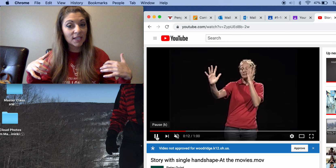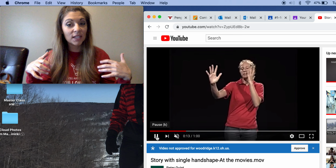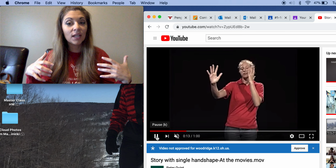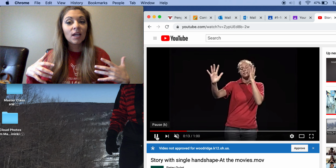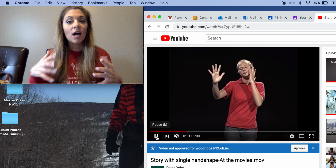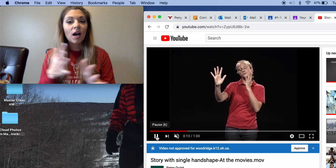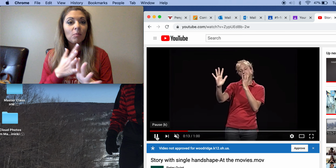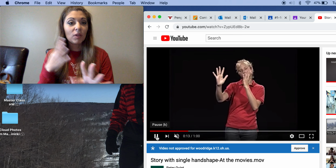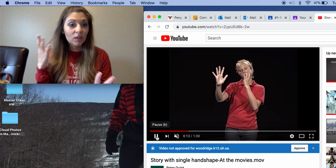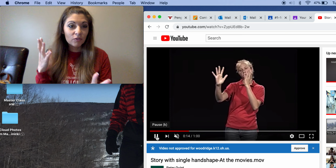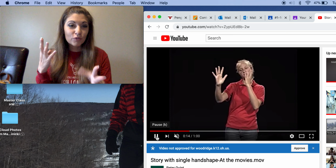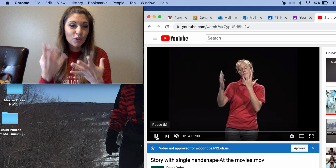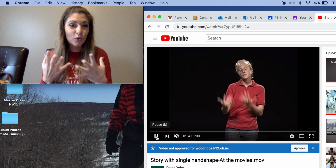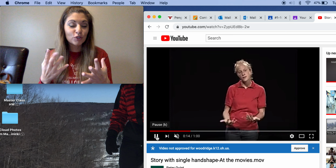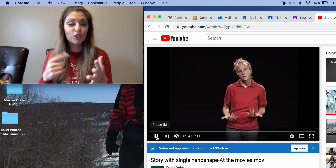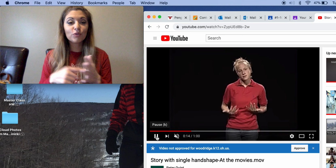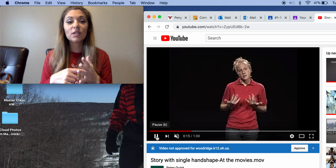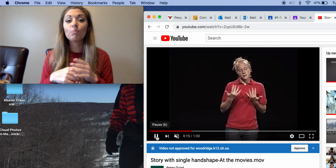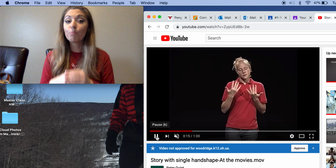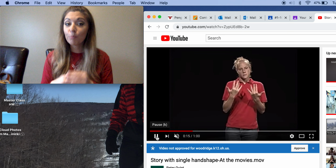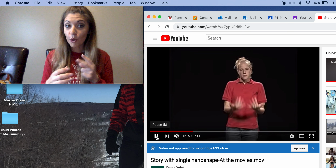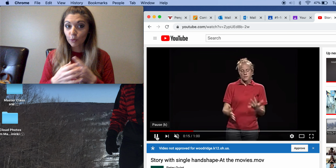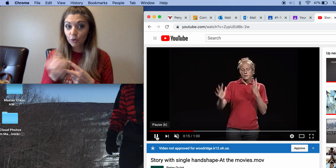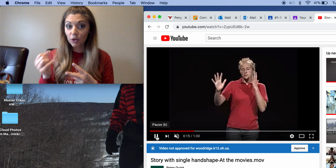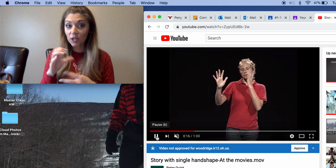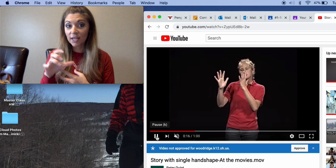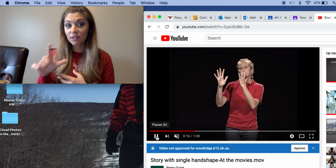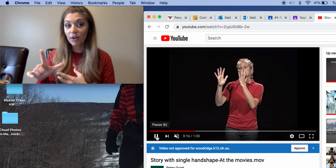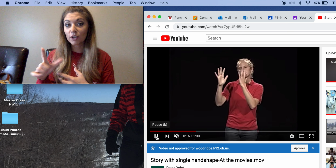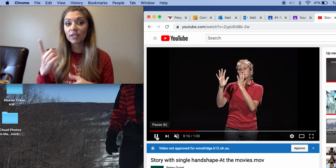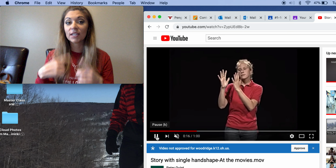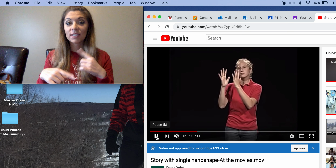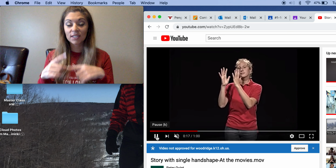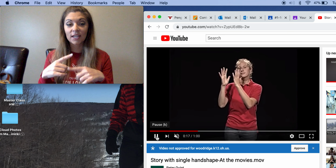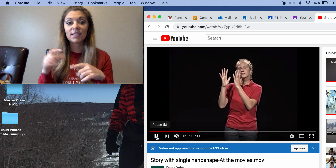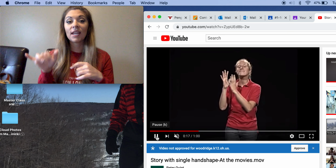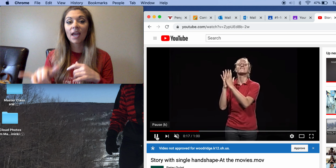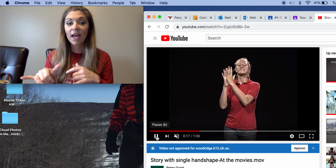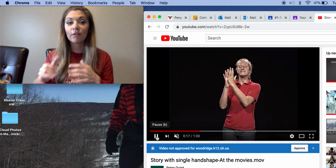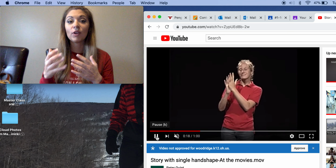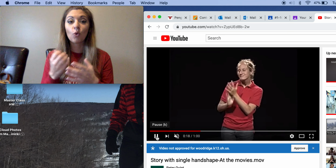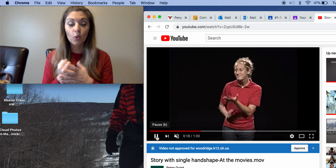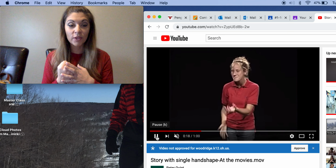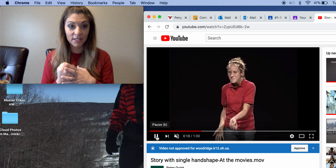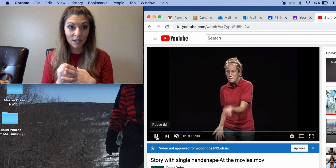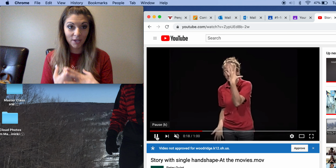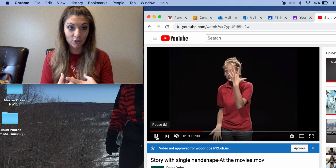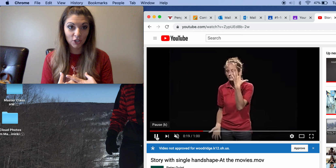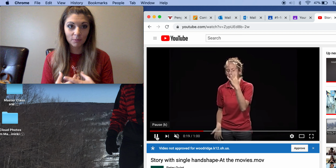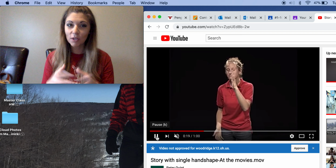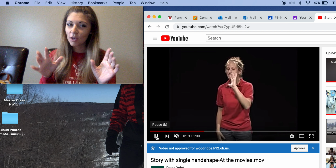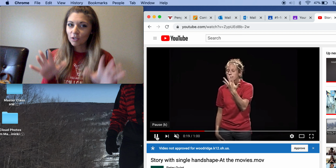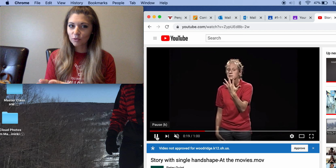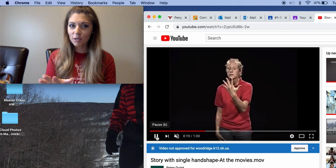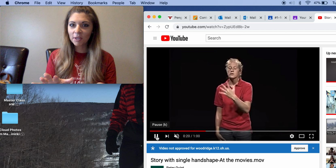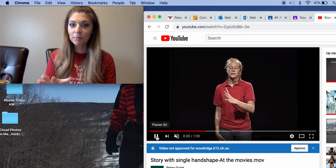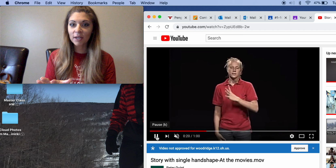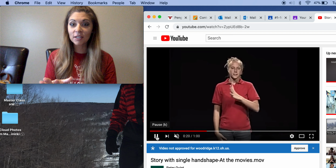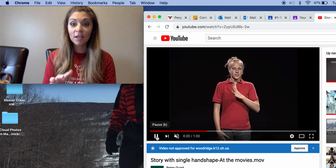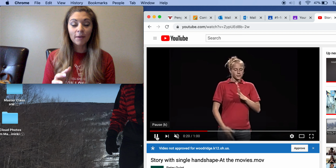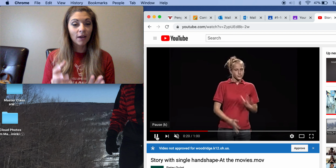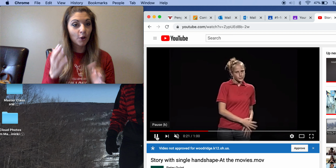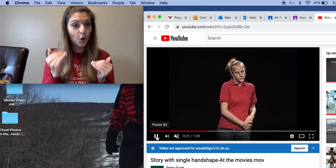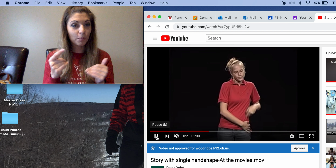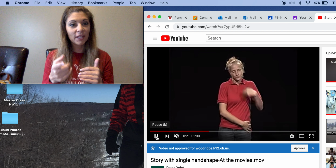would sit. So she uses both classifiers and signs that have and hold that same hand shape. So keep that in